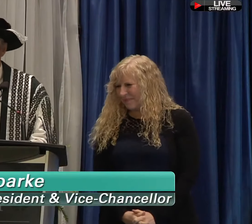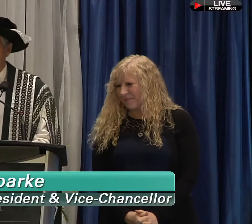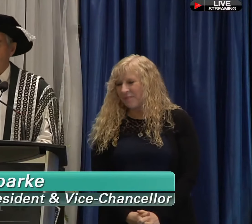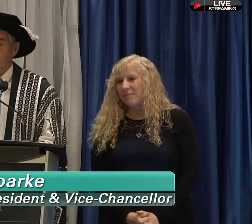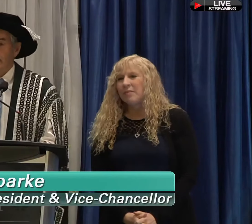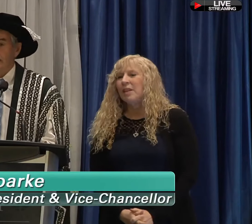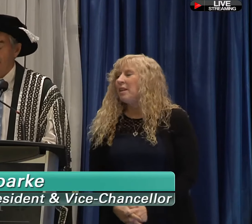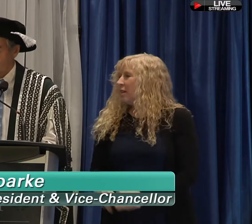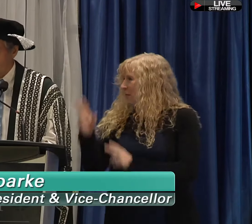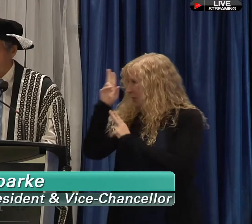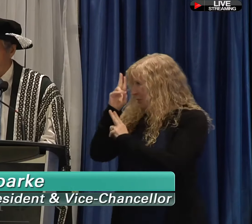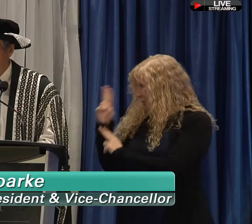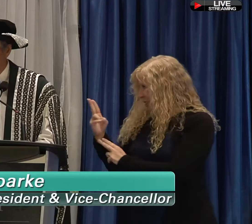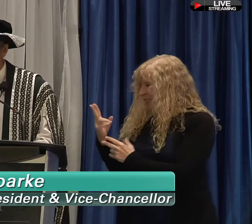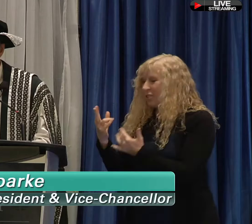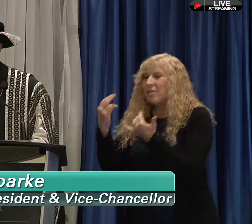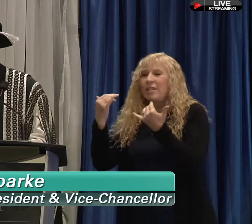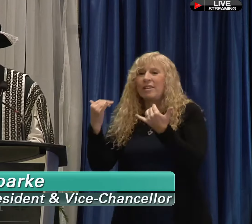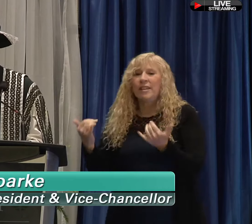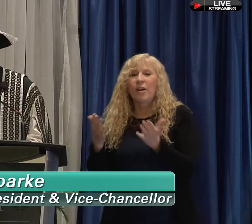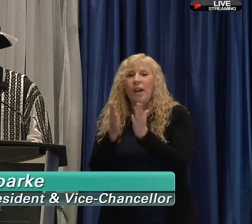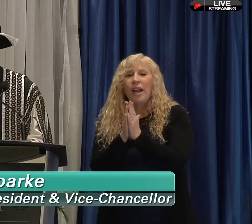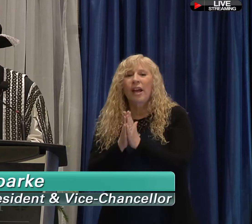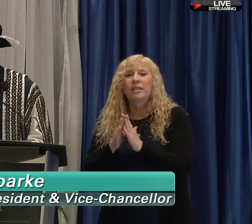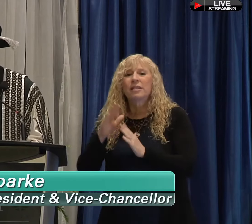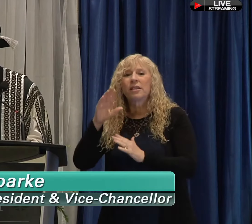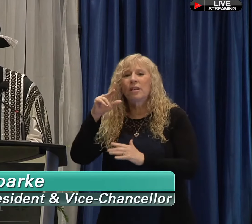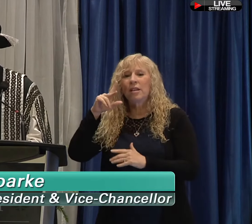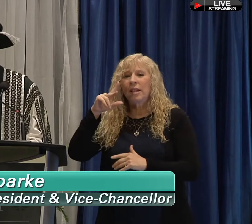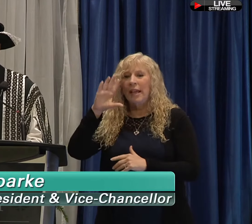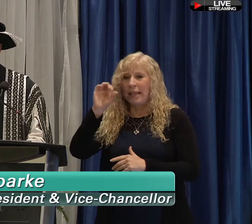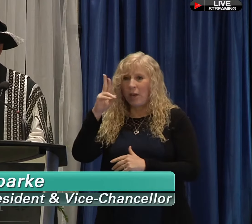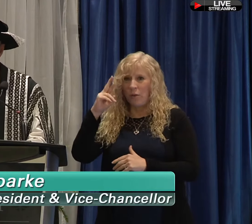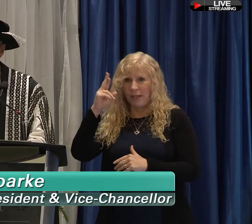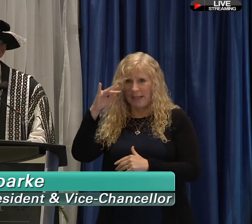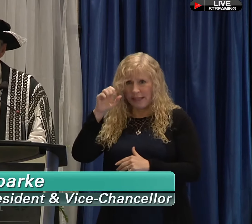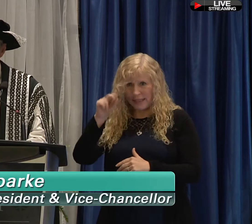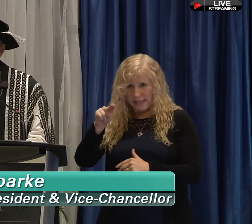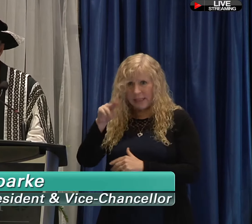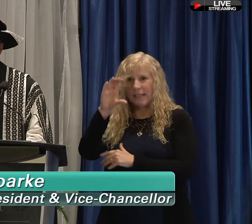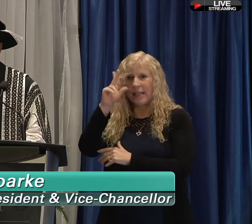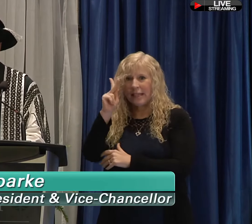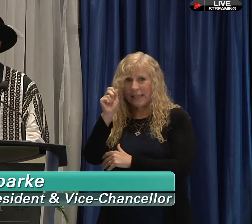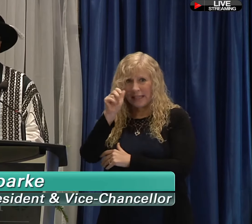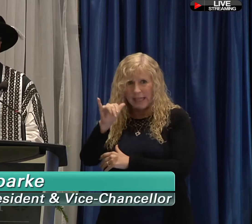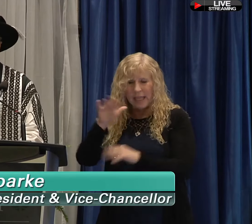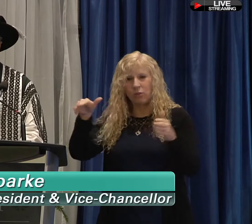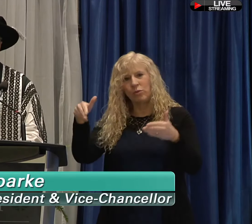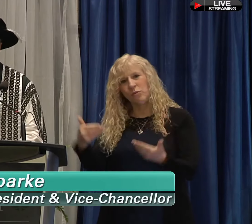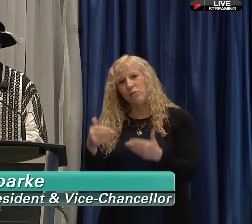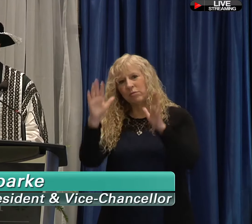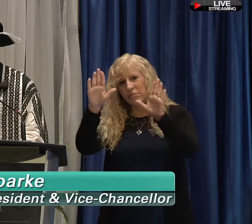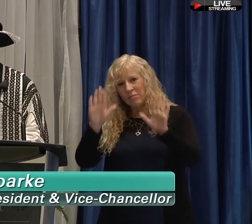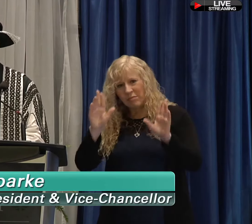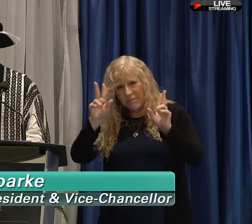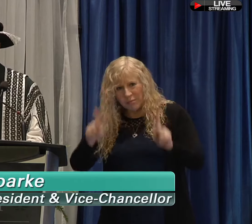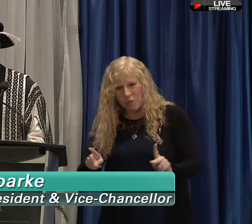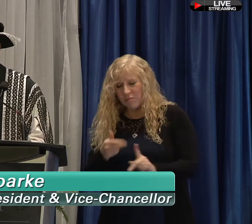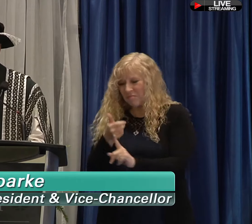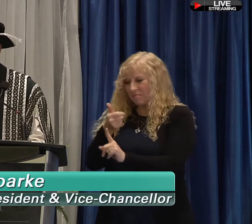Mr. Chancellor, I now call upon Professor Carolyn Kay to introduce a remarkable individual